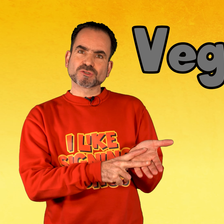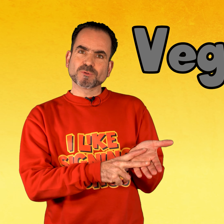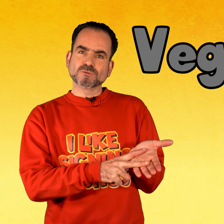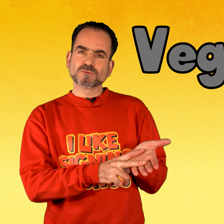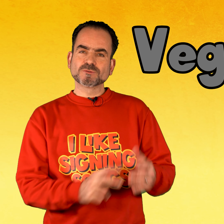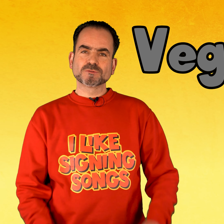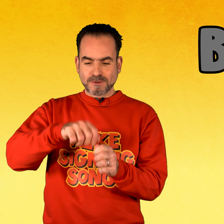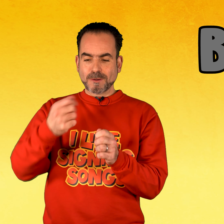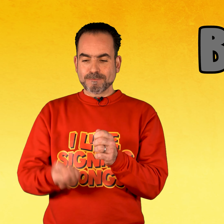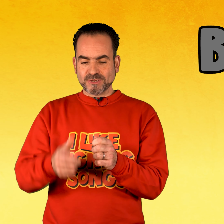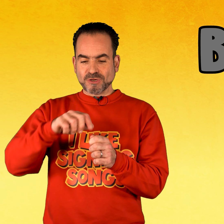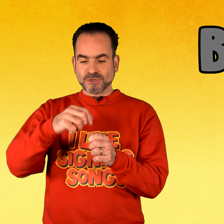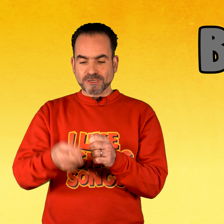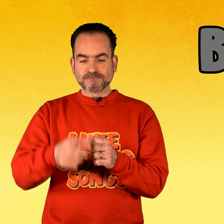Vegetable. Banana.